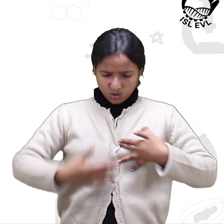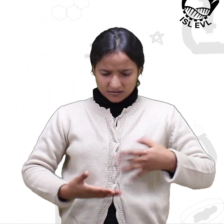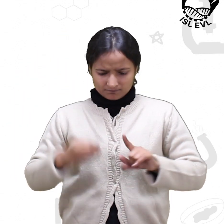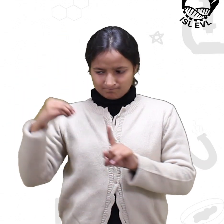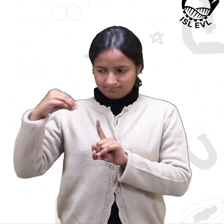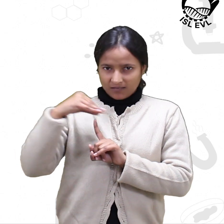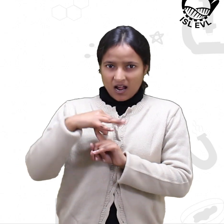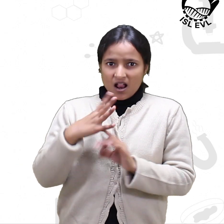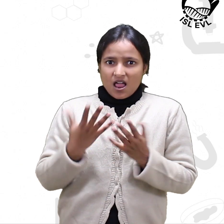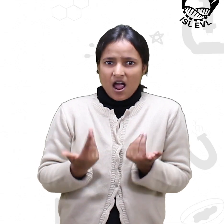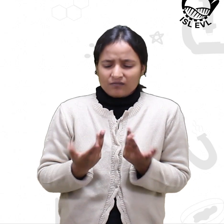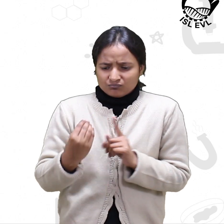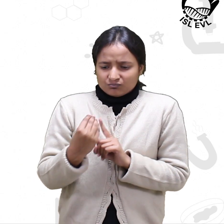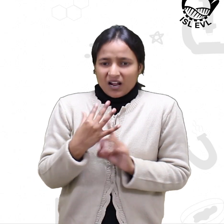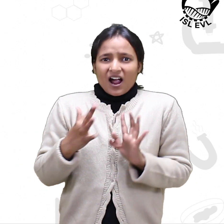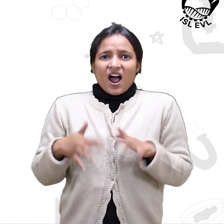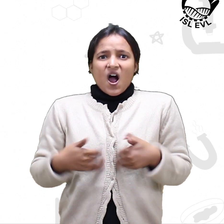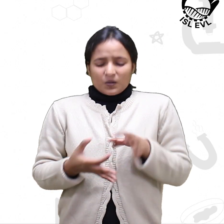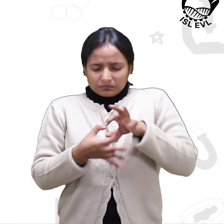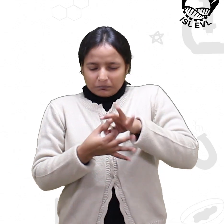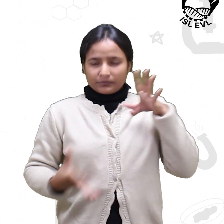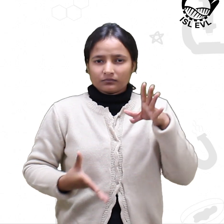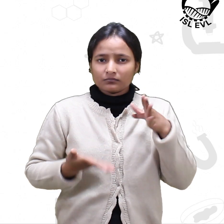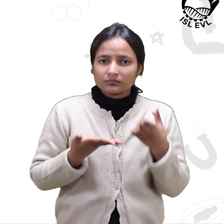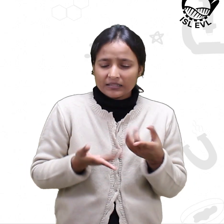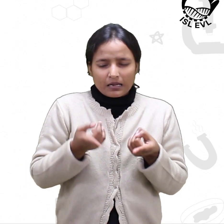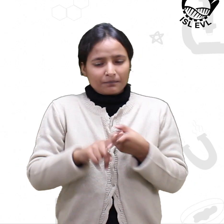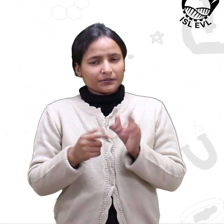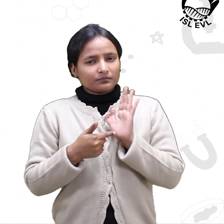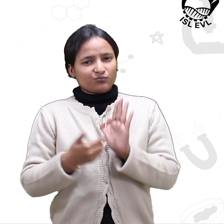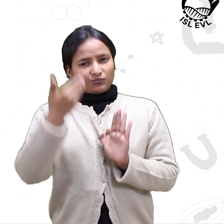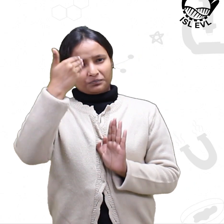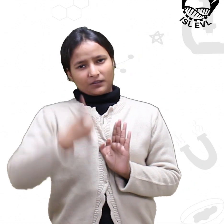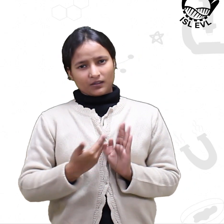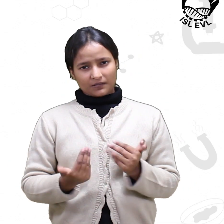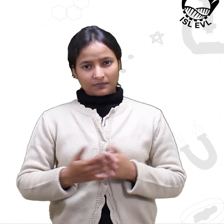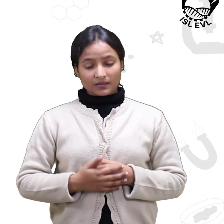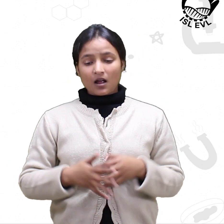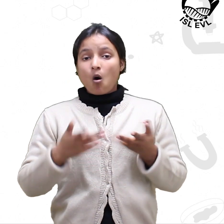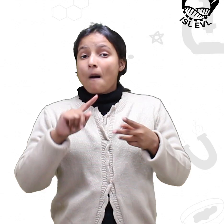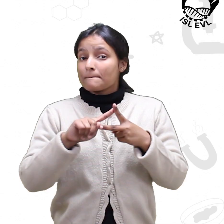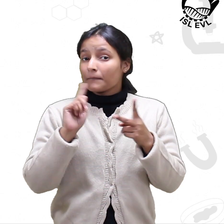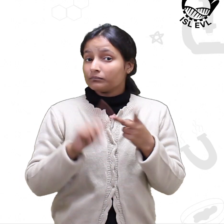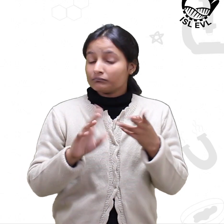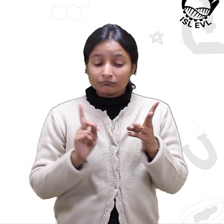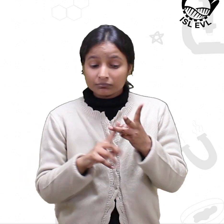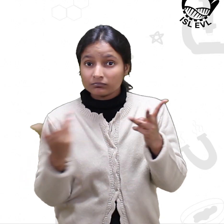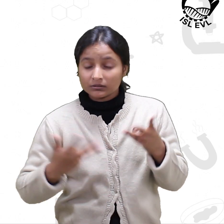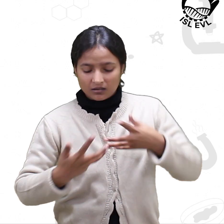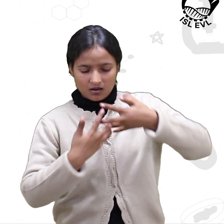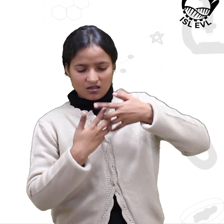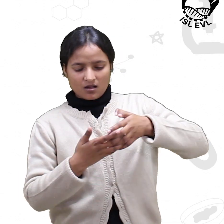system or muscular system could possibly play a role in paralysis. We also learned that the